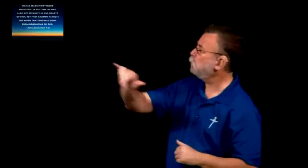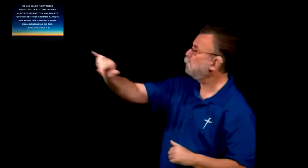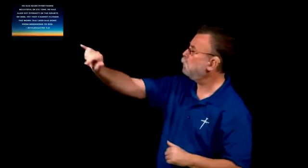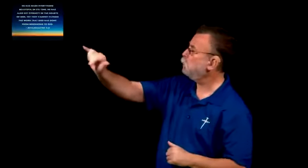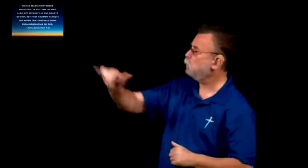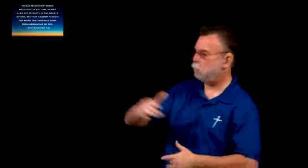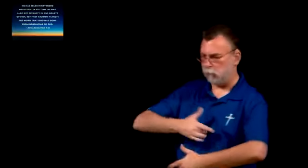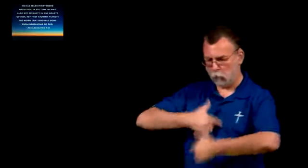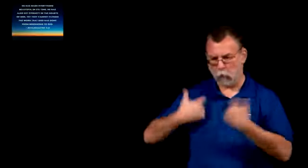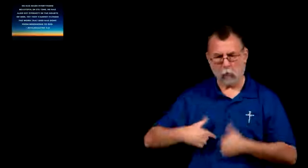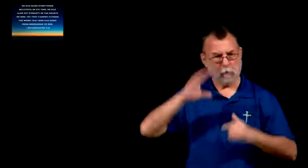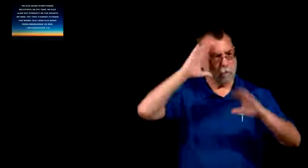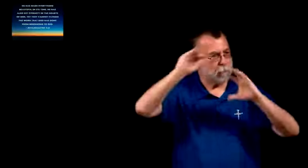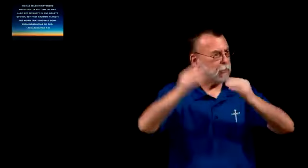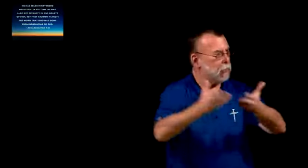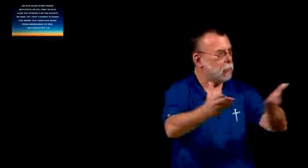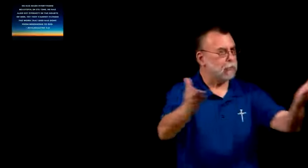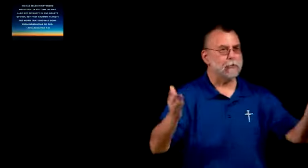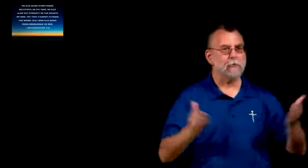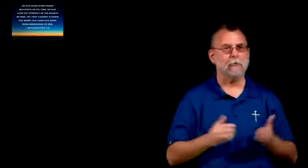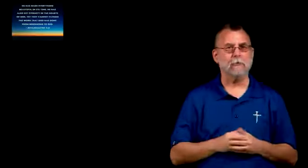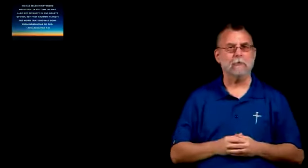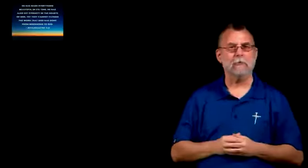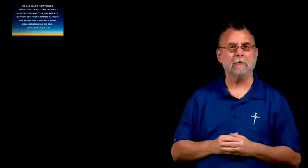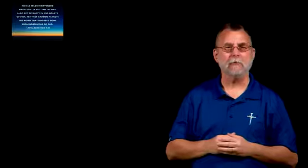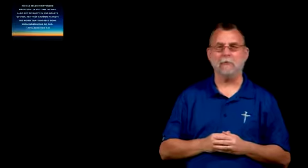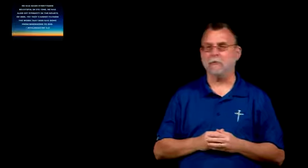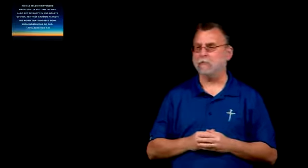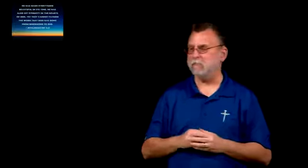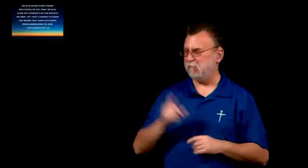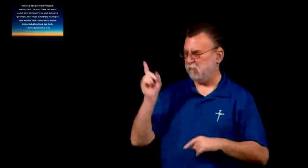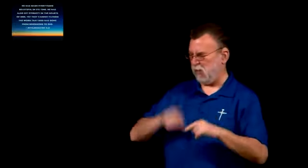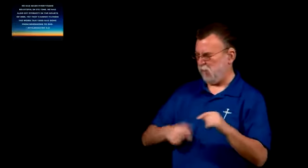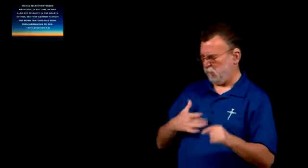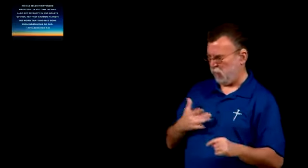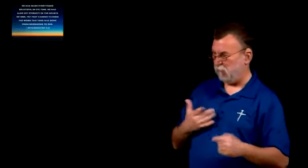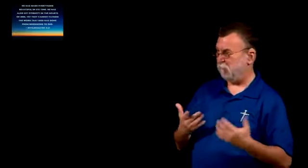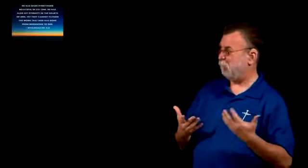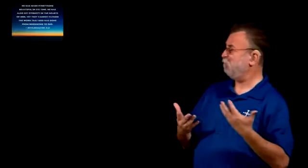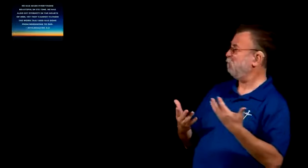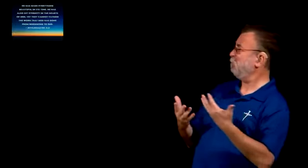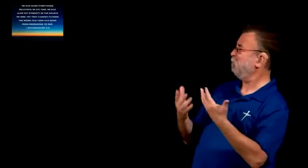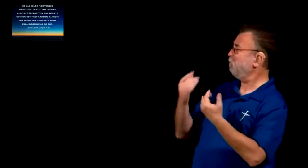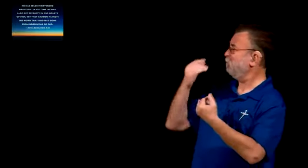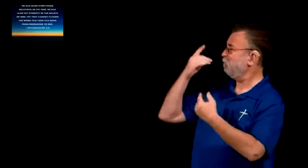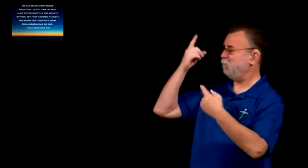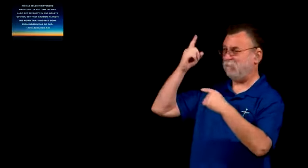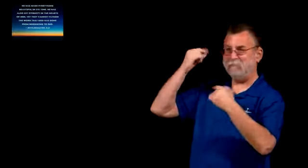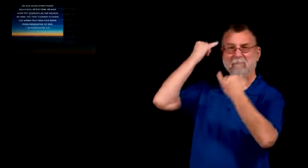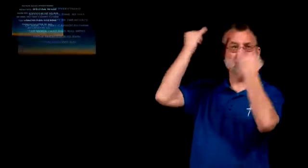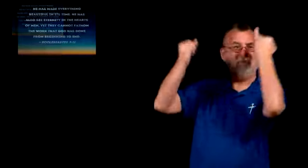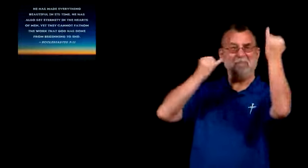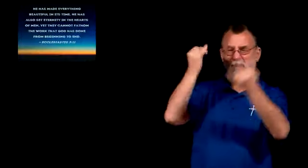time. He has also set eternity in the hearts of men, yet they cannot fathom